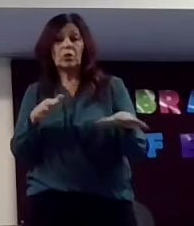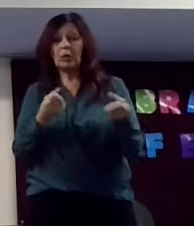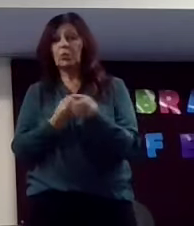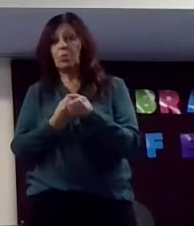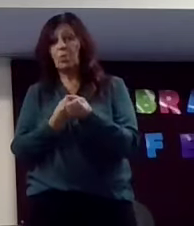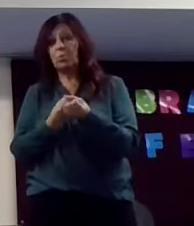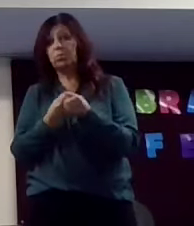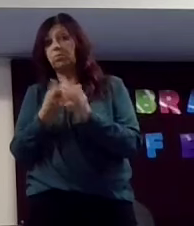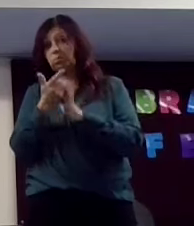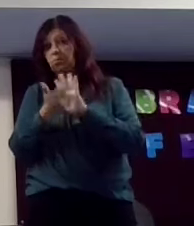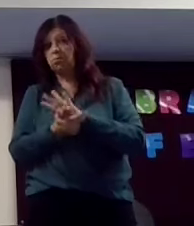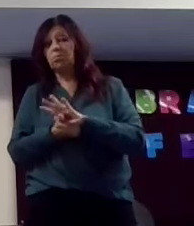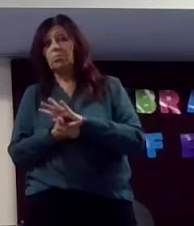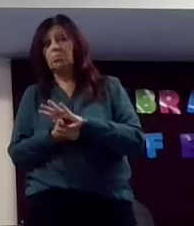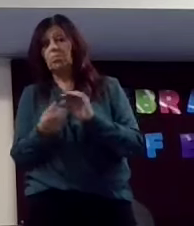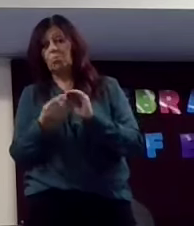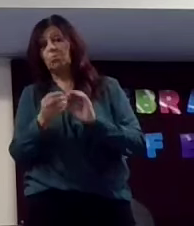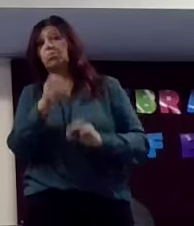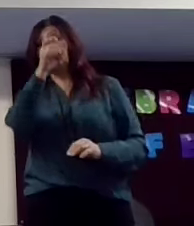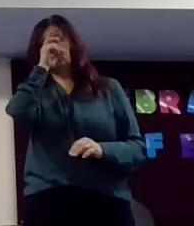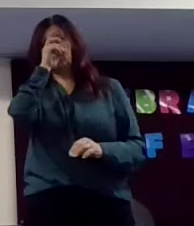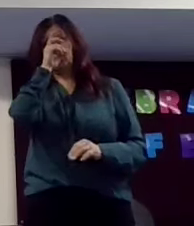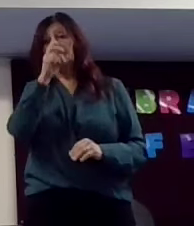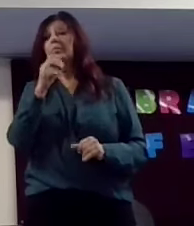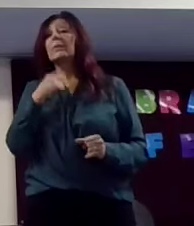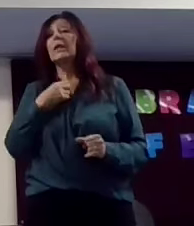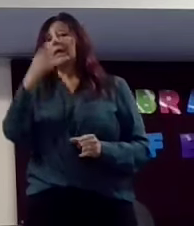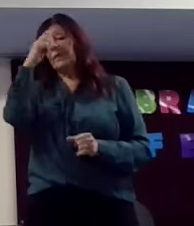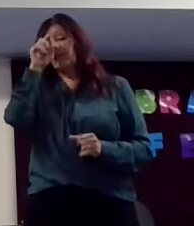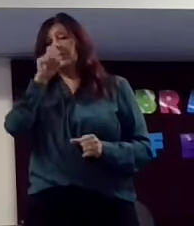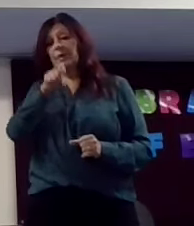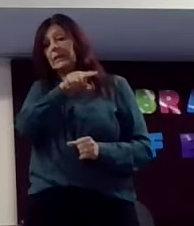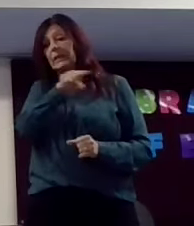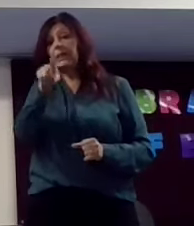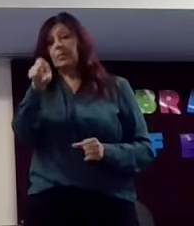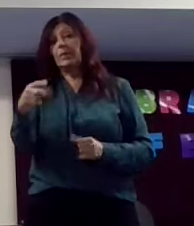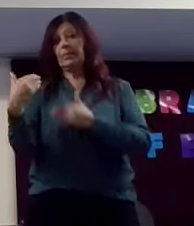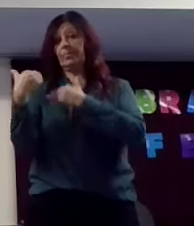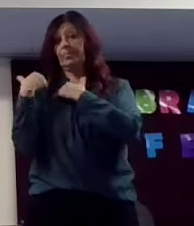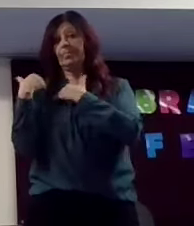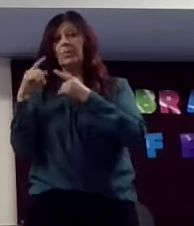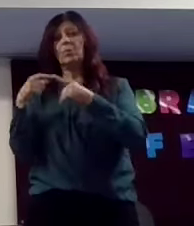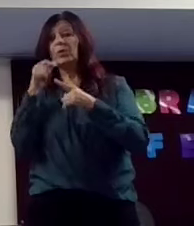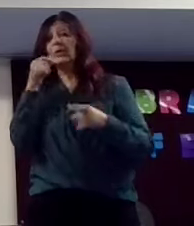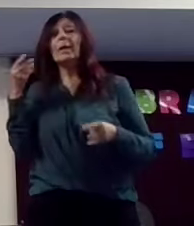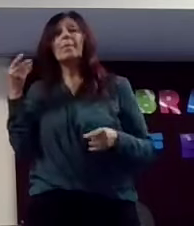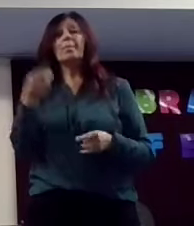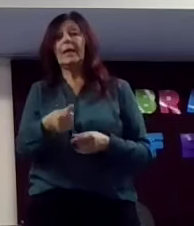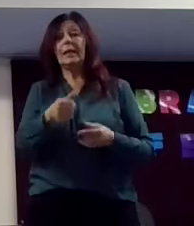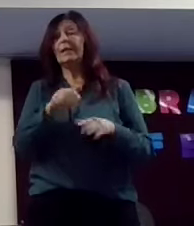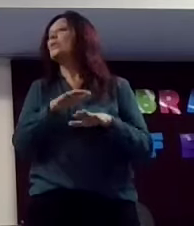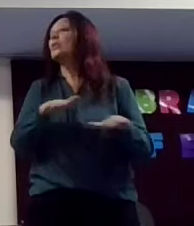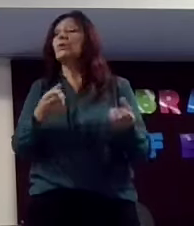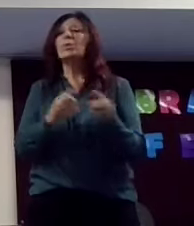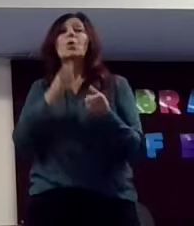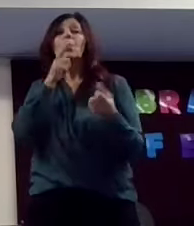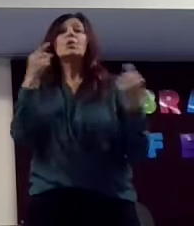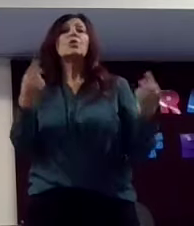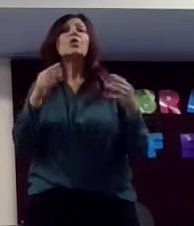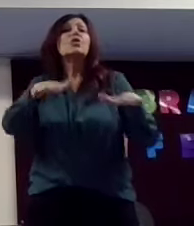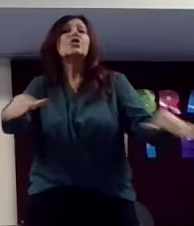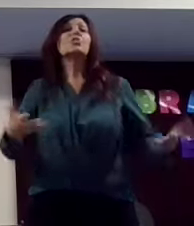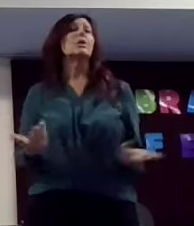support statutes more strictly. I think we need to hold people accountable when they're not paying that child support, because who does that hurt?